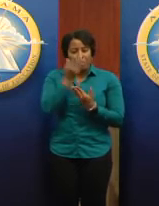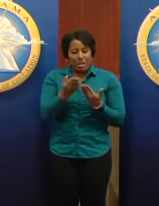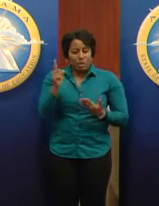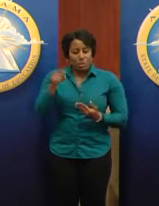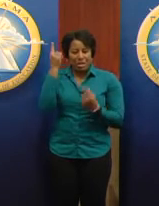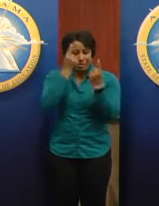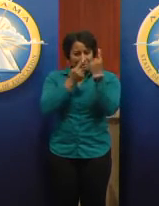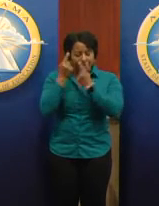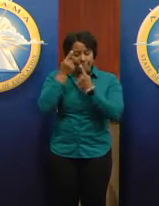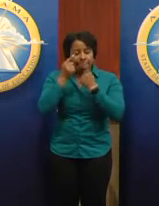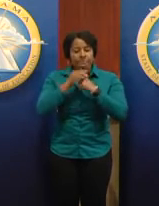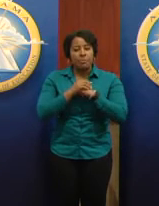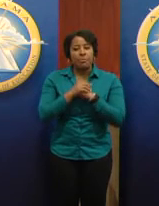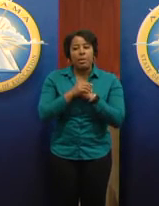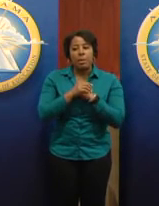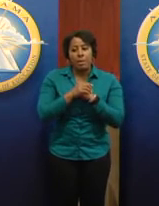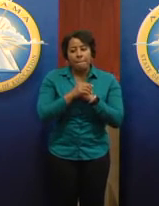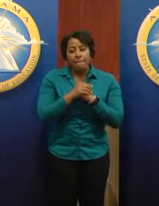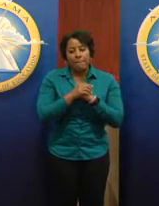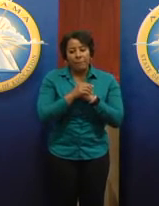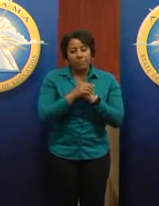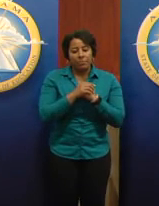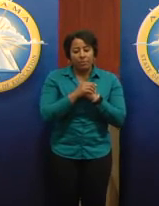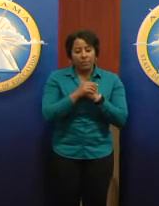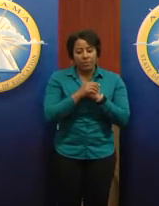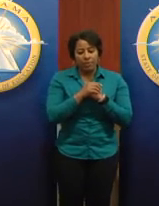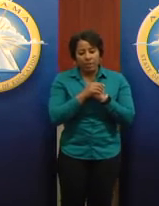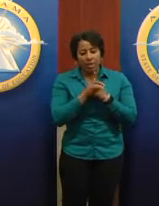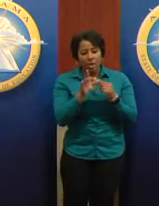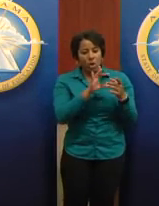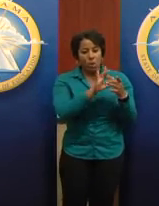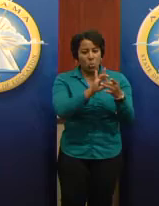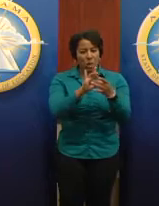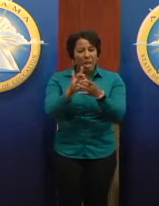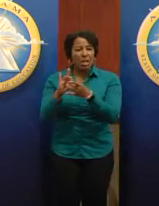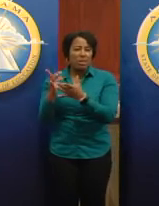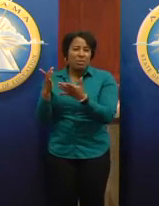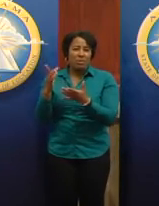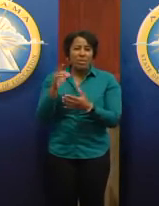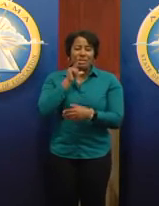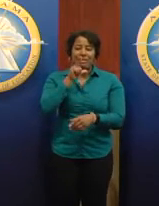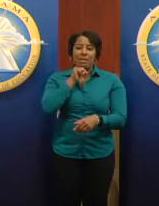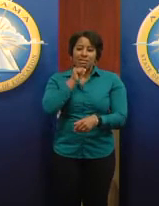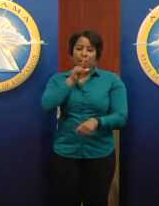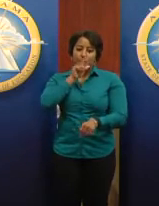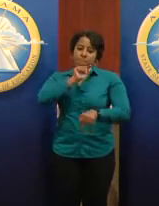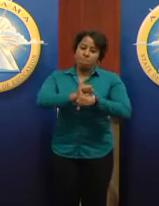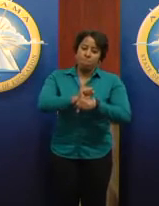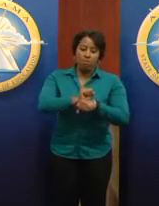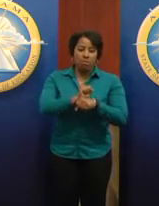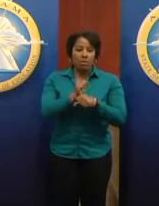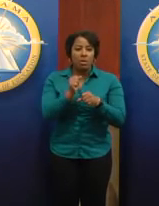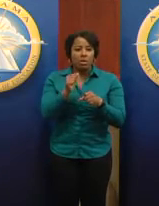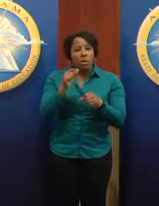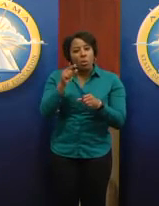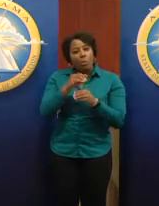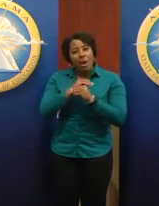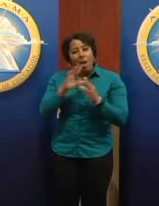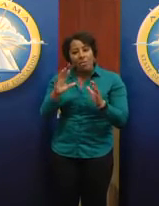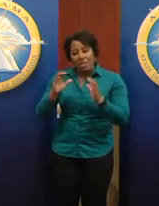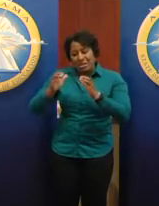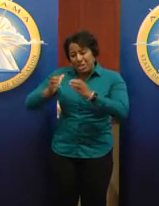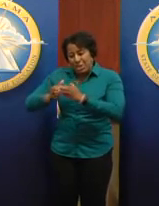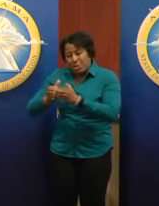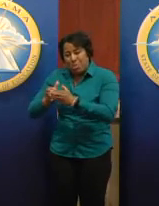and they're relative in a way. They're not necessarily absolute in all cases. So obviously, smaller groups are going to be better than